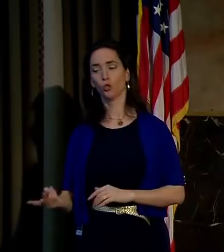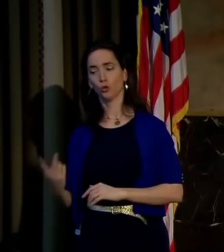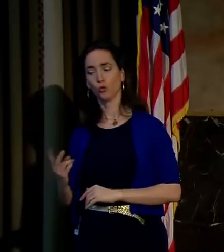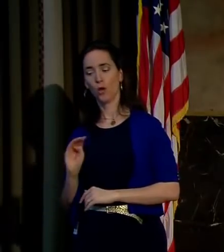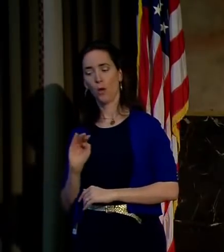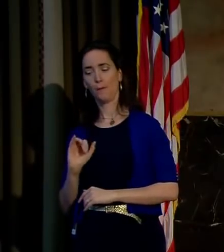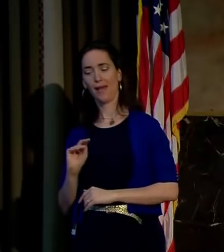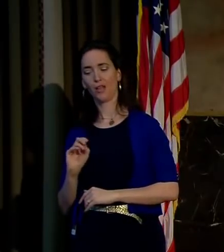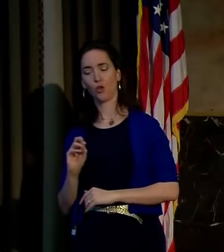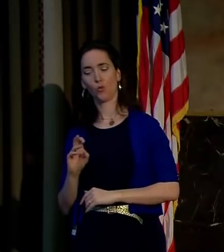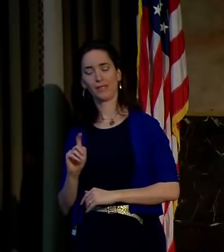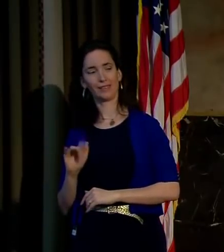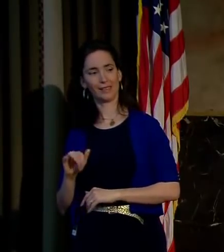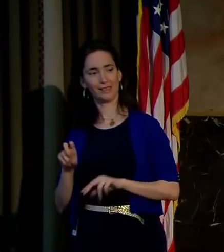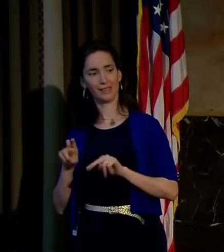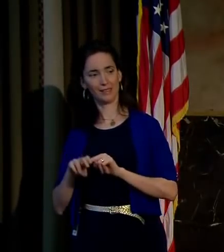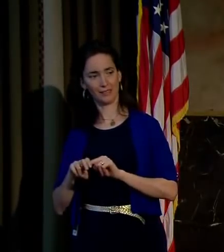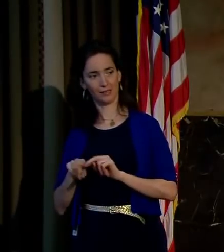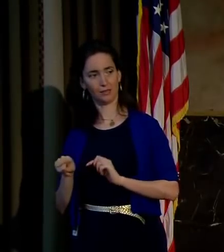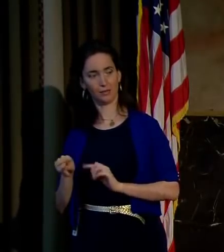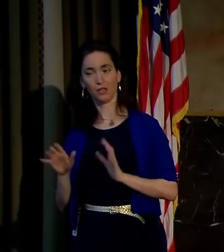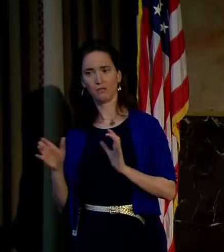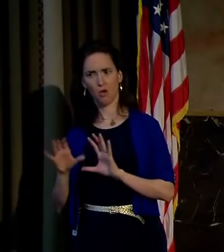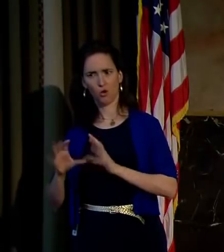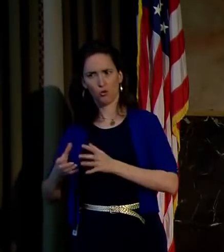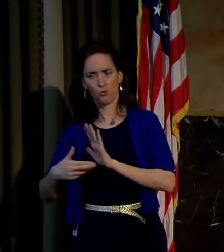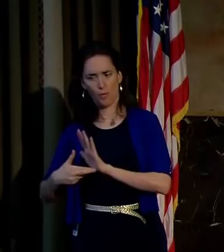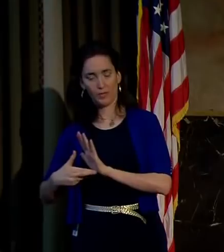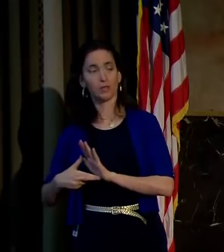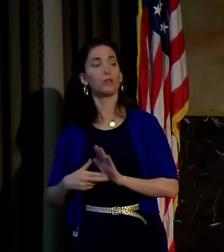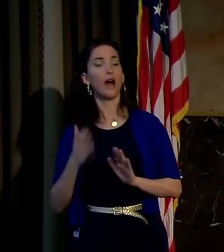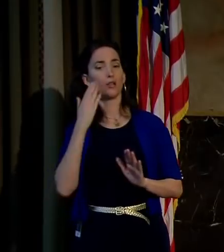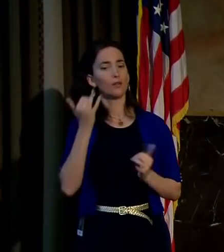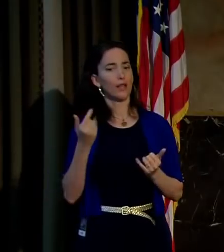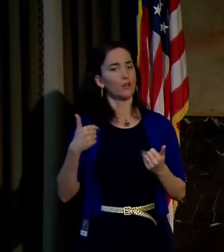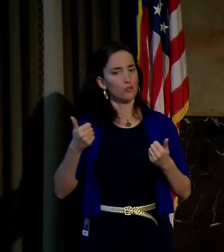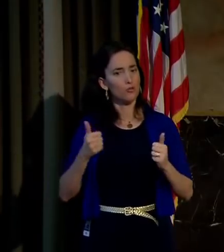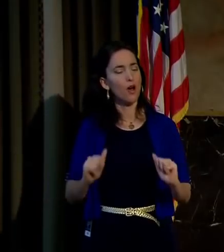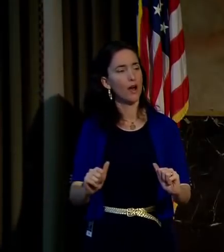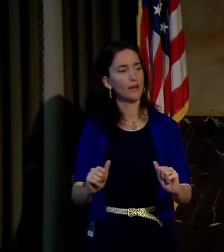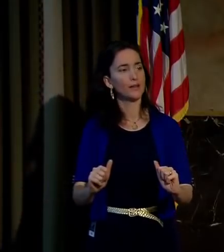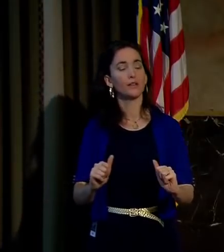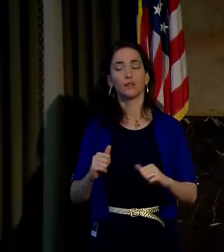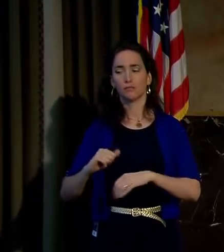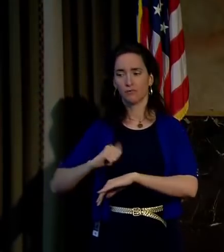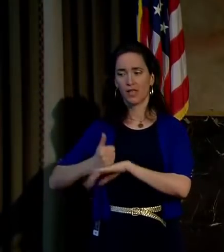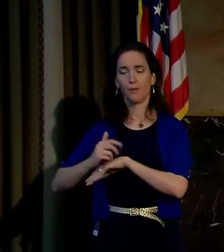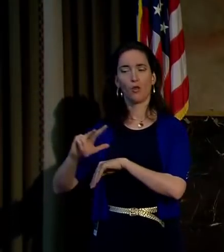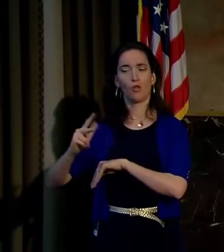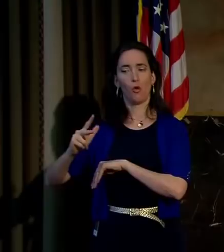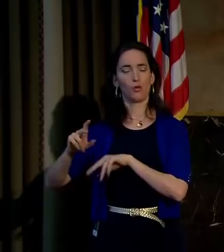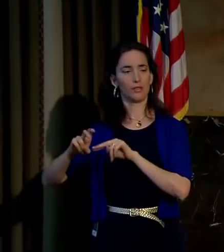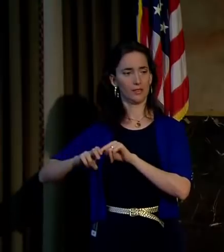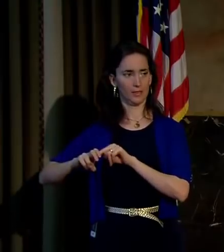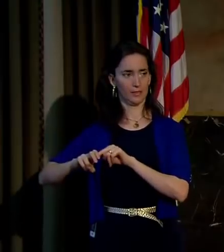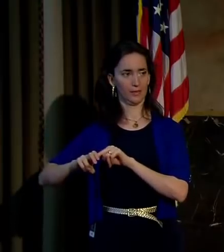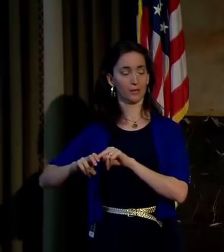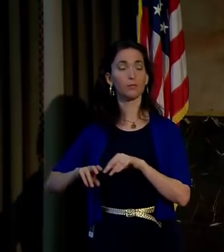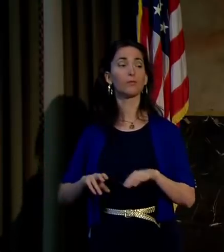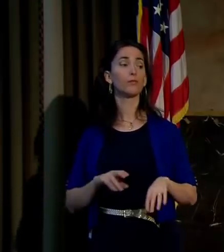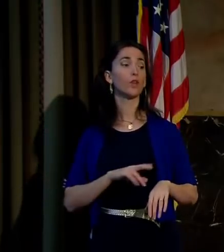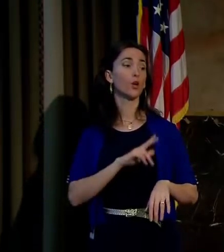and I know that there'll be an attempt to create a third. And of